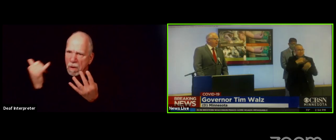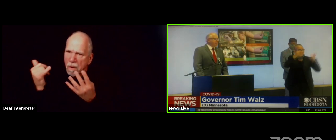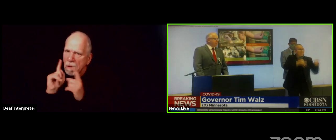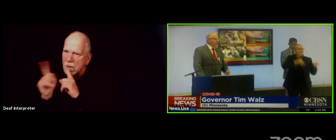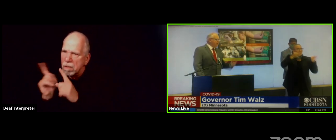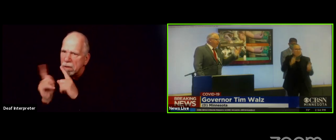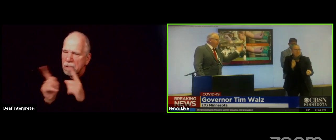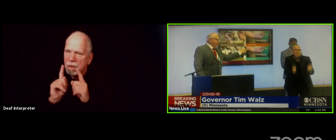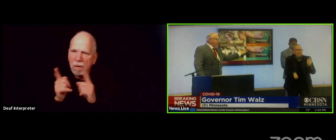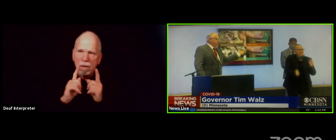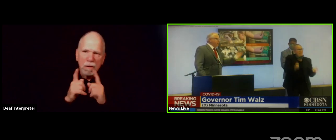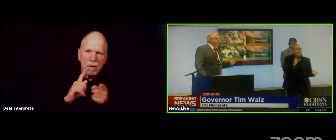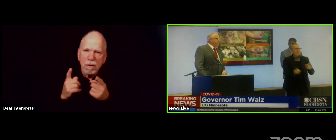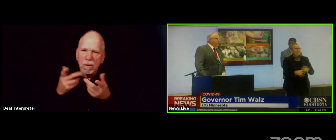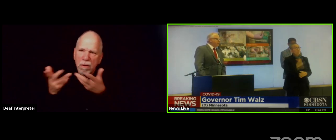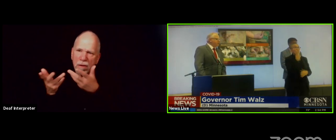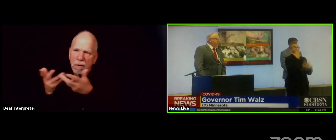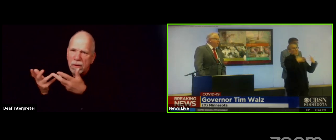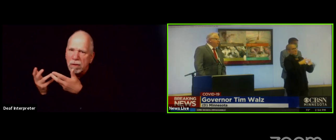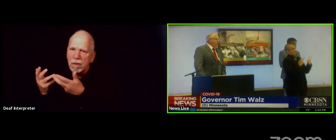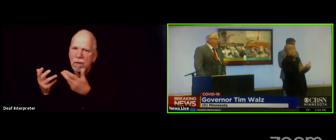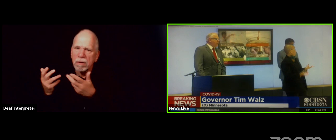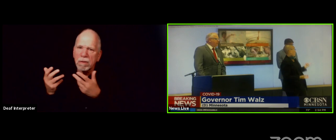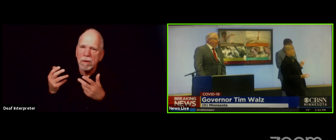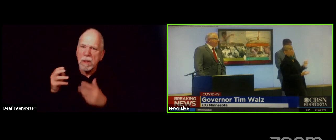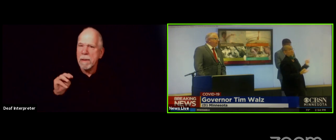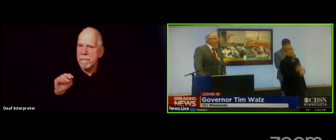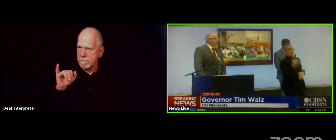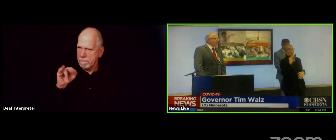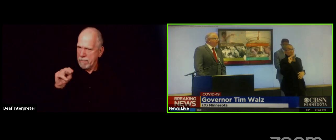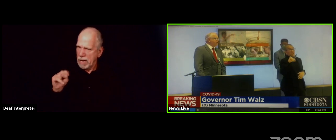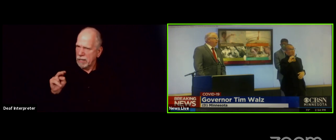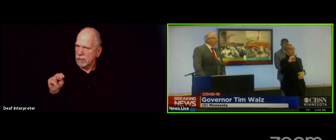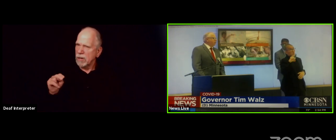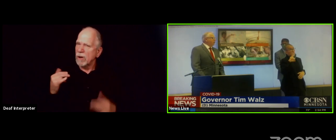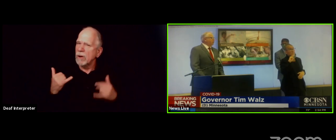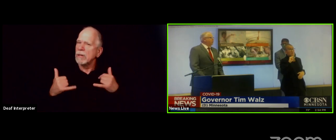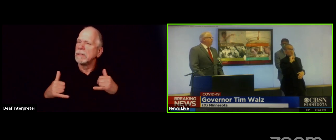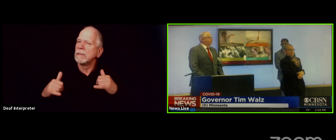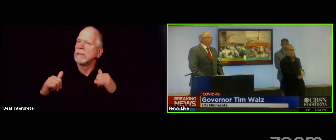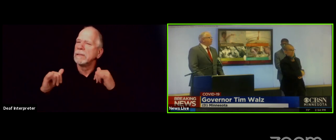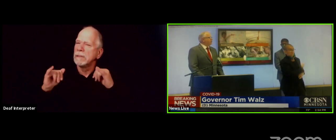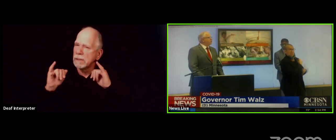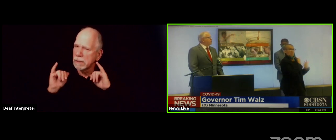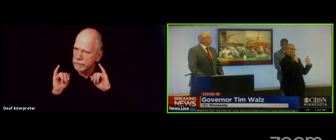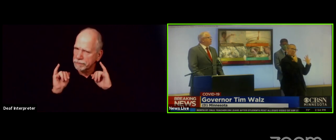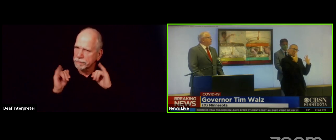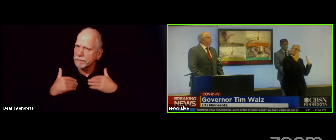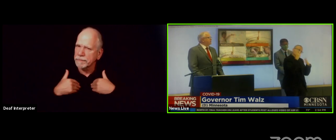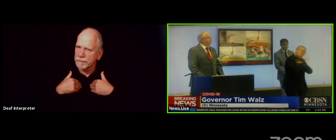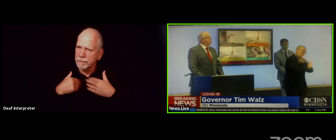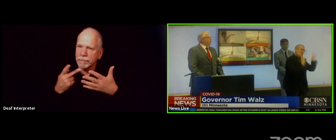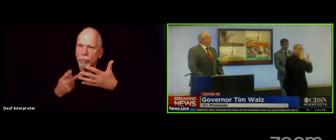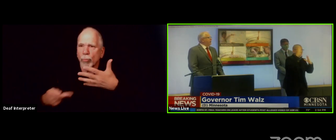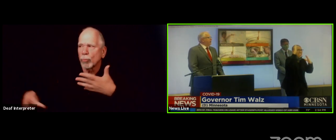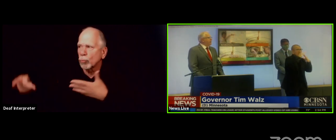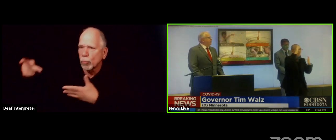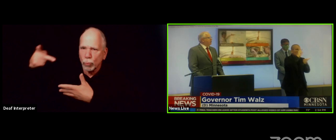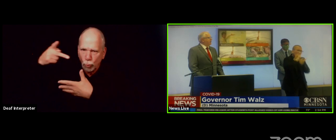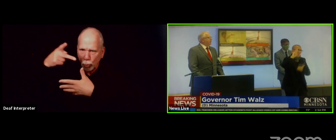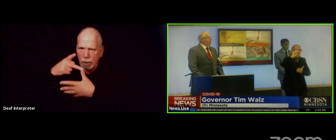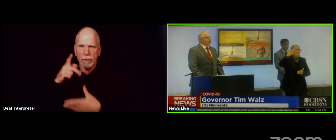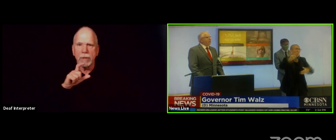big ones was this incredible partnership and work of capitalizing on two of the world's great institutions, the University of Minnesota and the